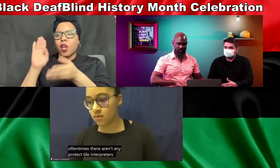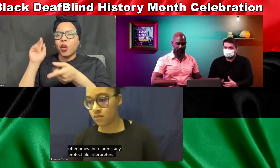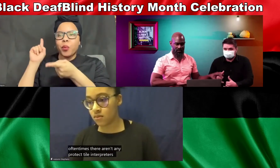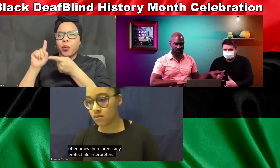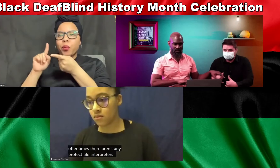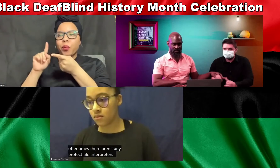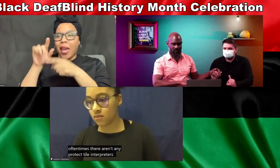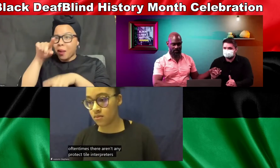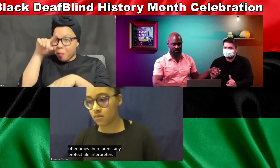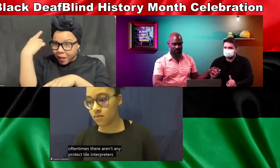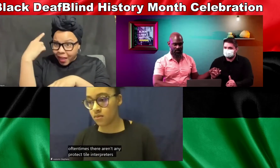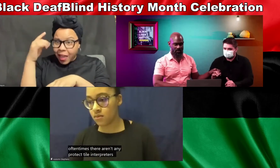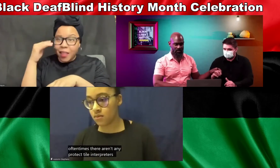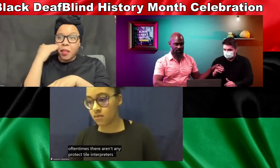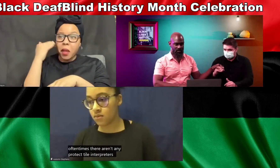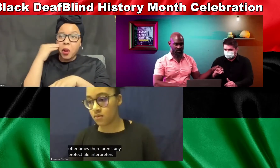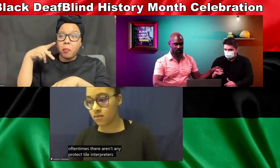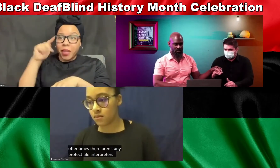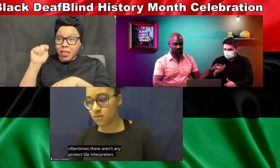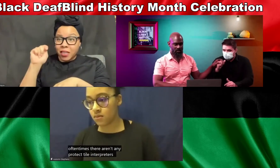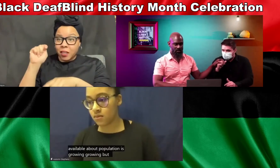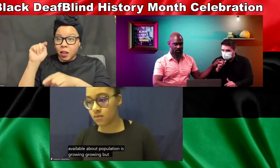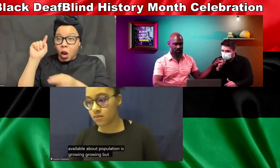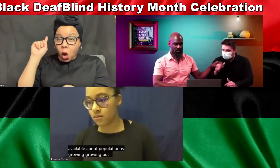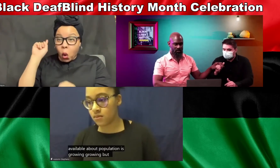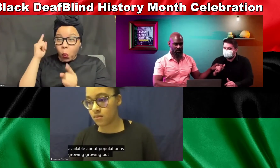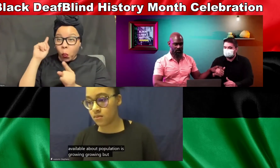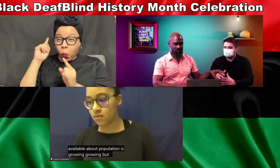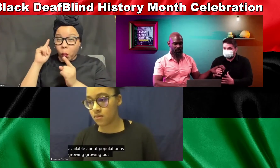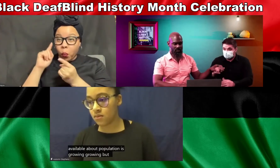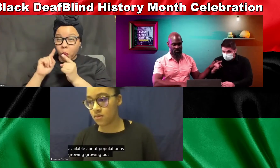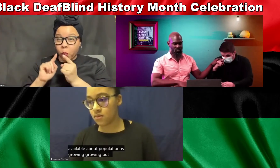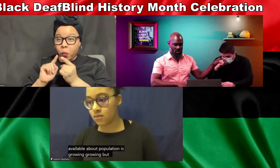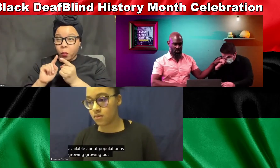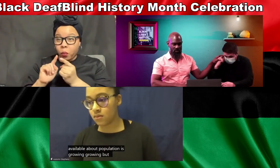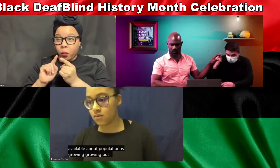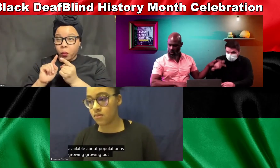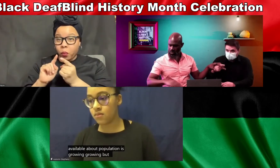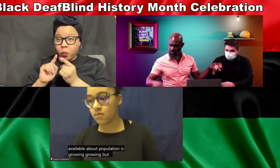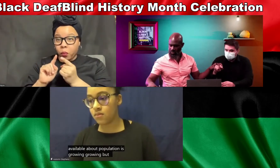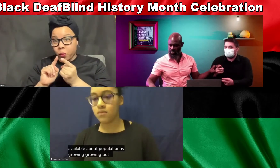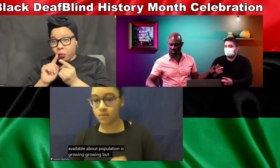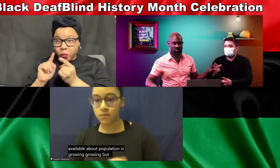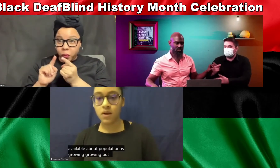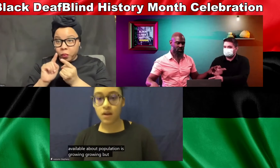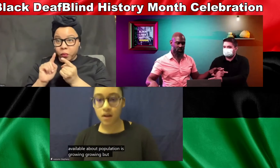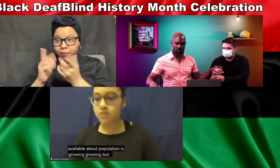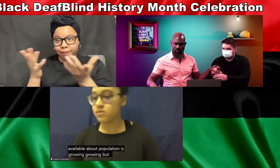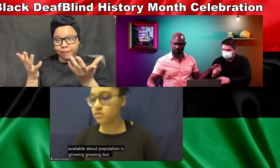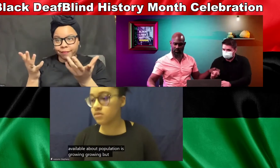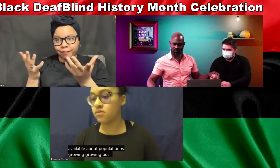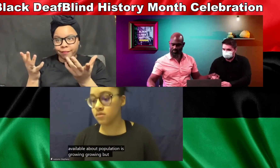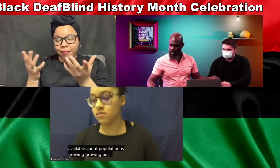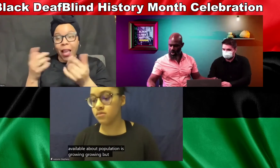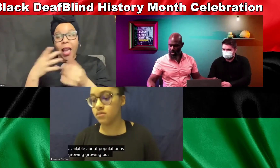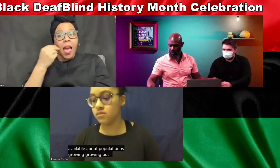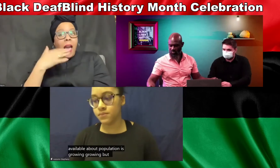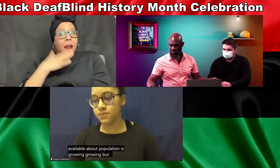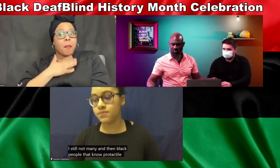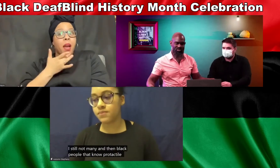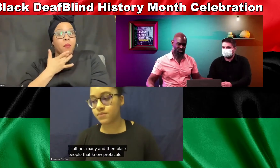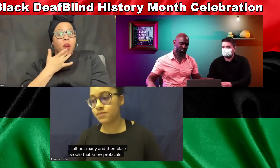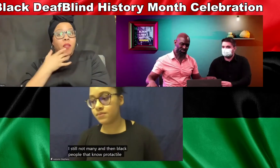but there's still not many. And then Black people that know protactile, there's even